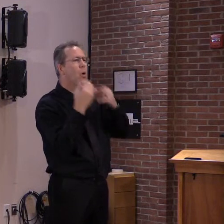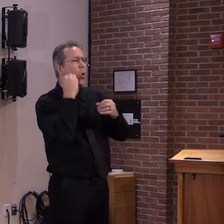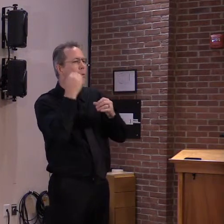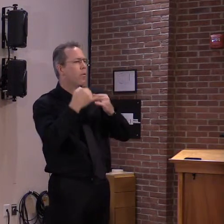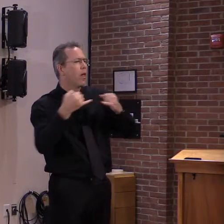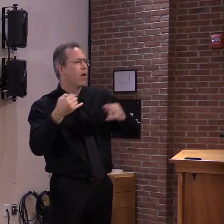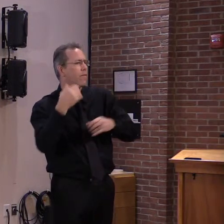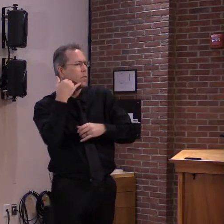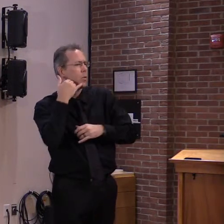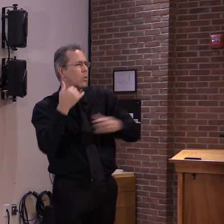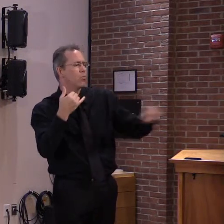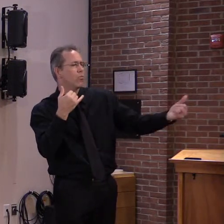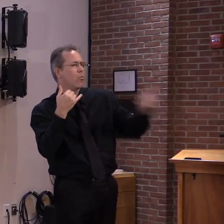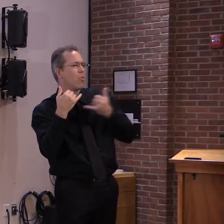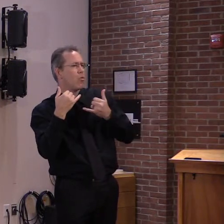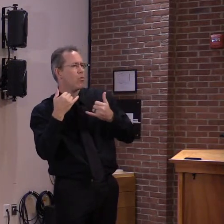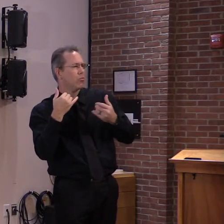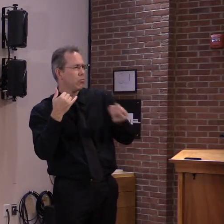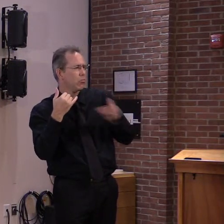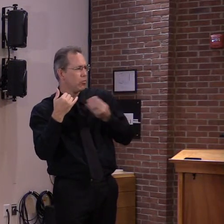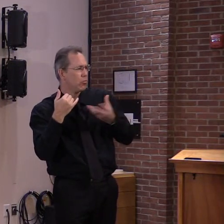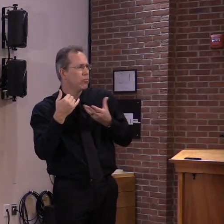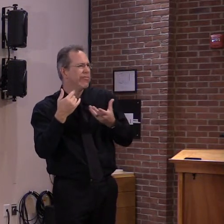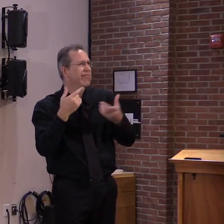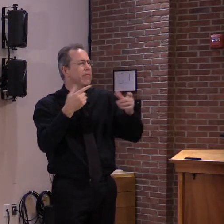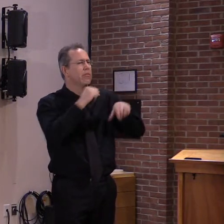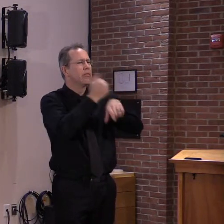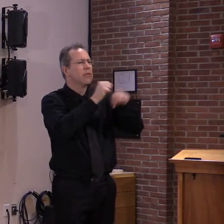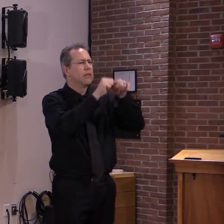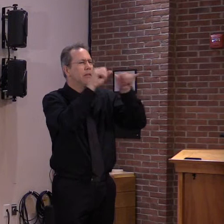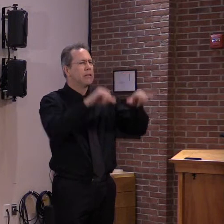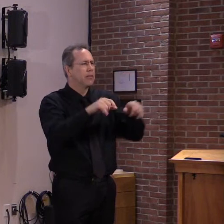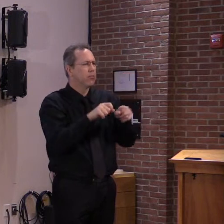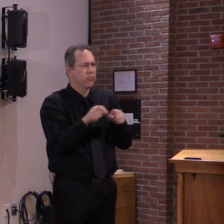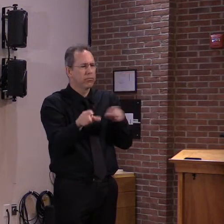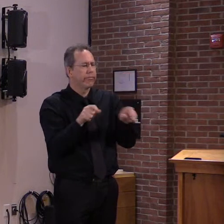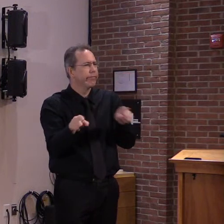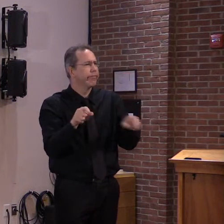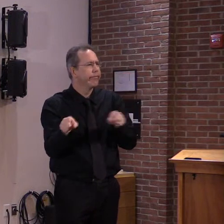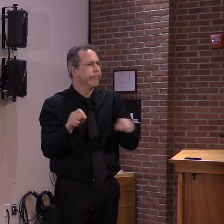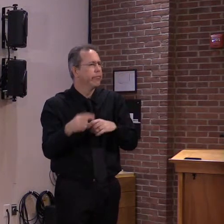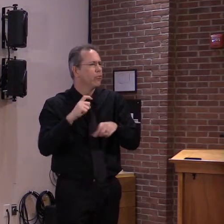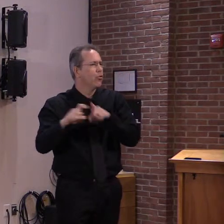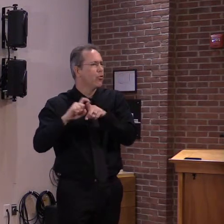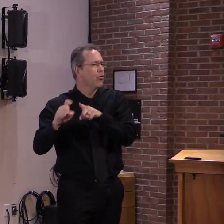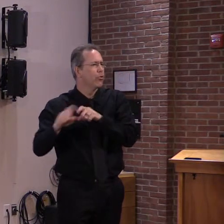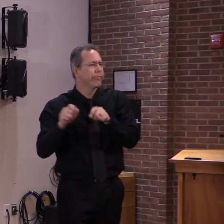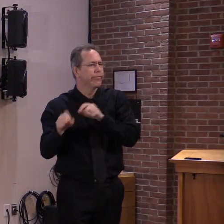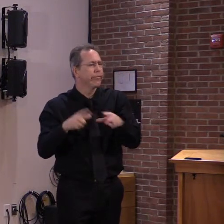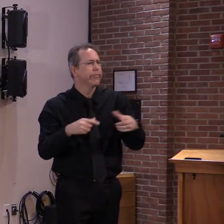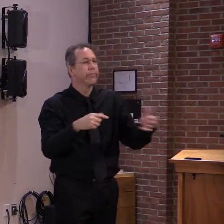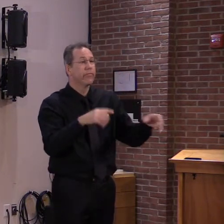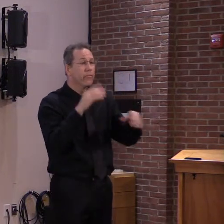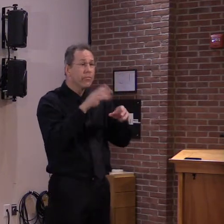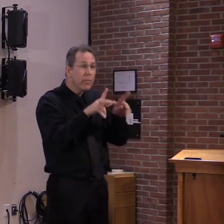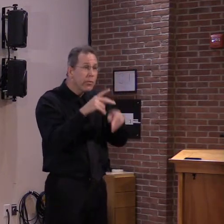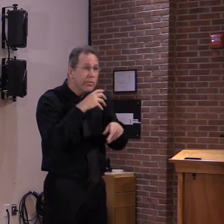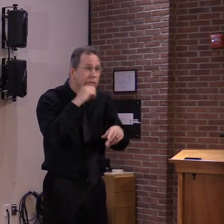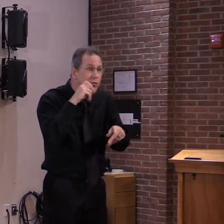function that the Vermont Alert system has, in addition to text messages and